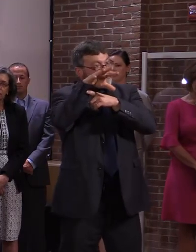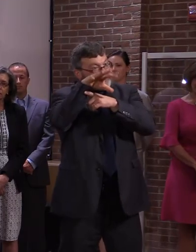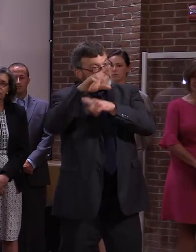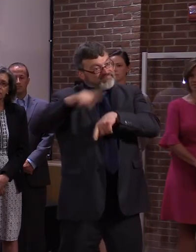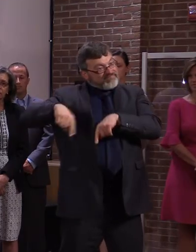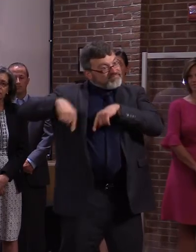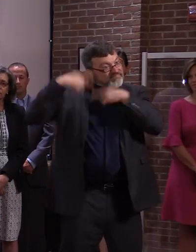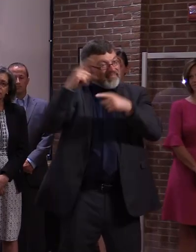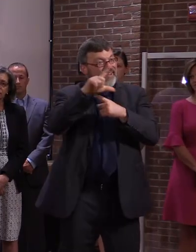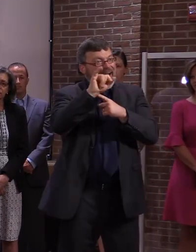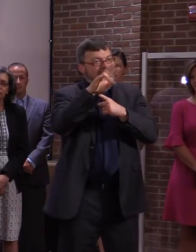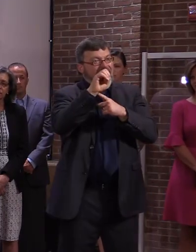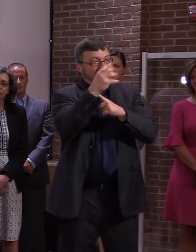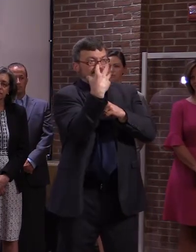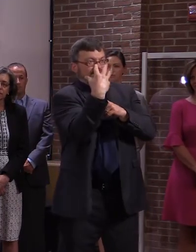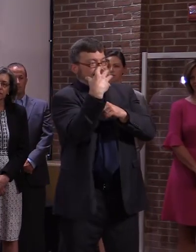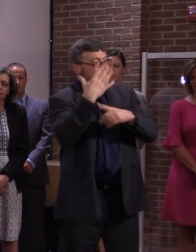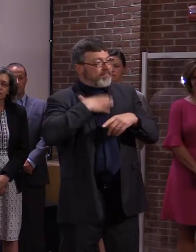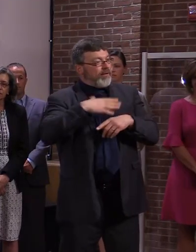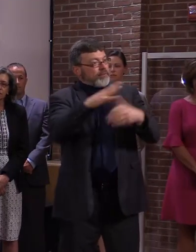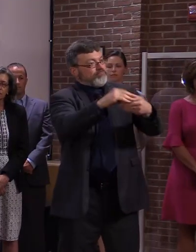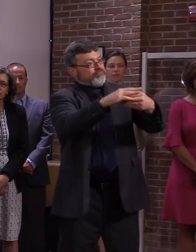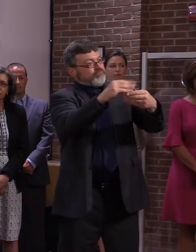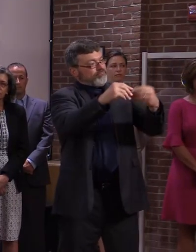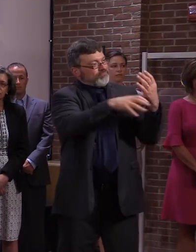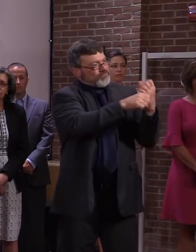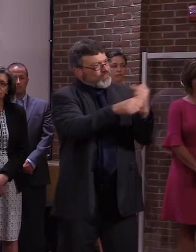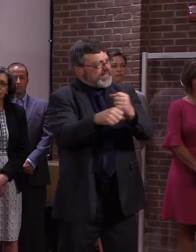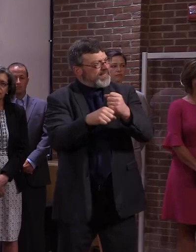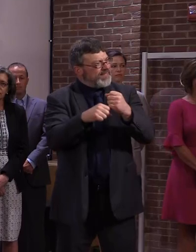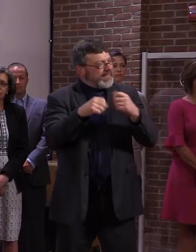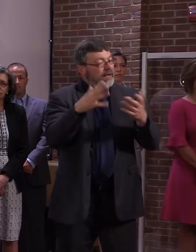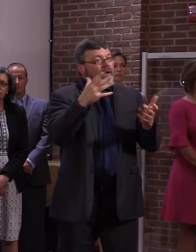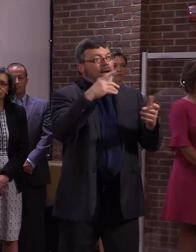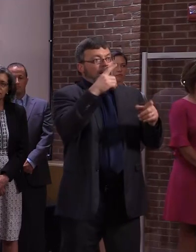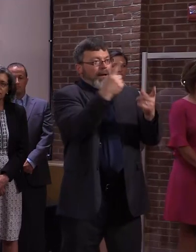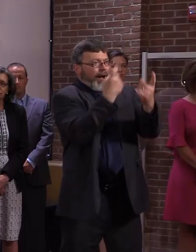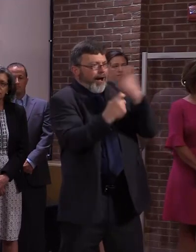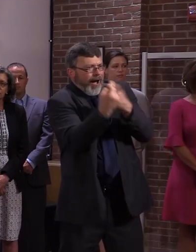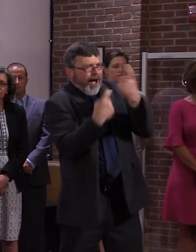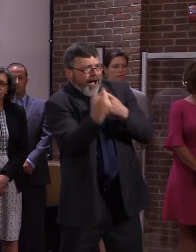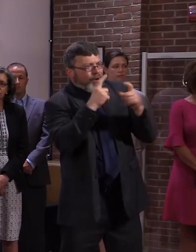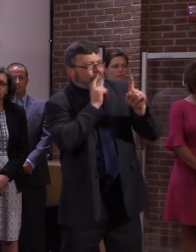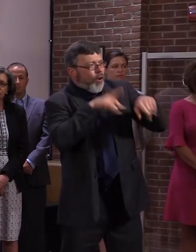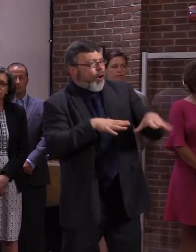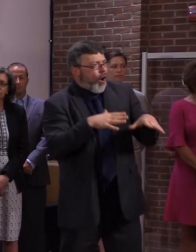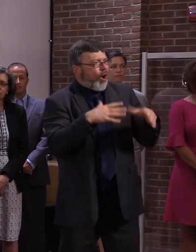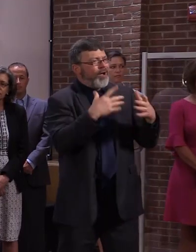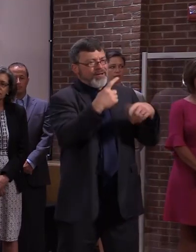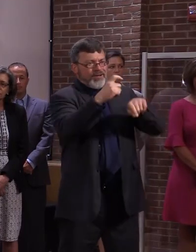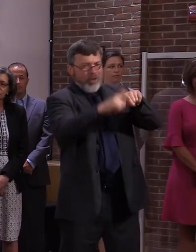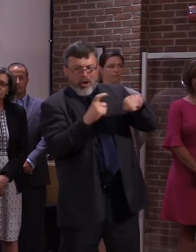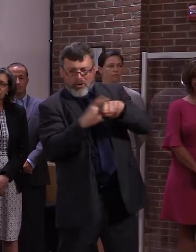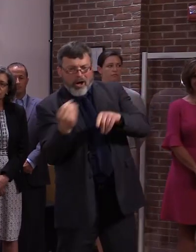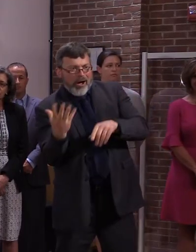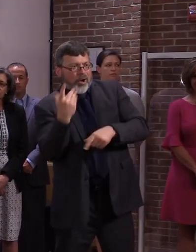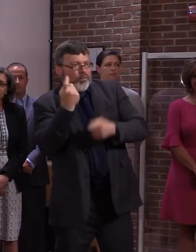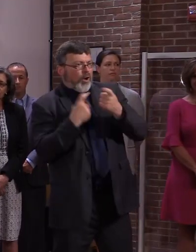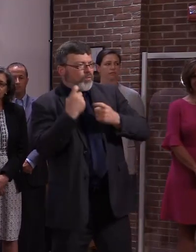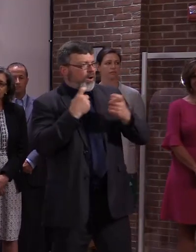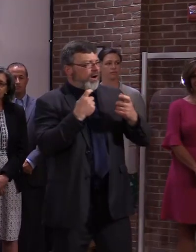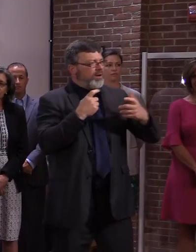these briefings live, all the journalists from across the state who've called in. You've